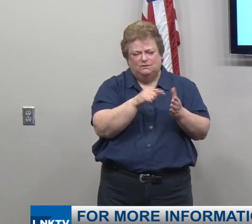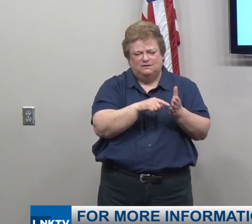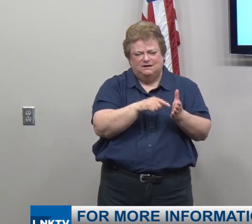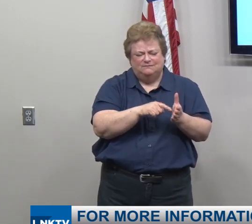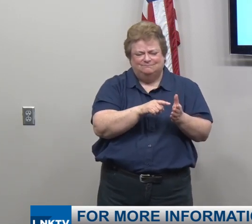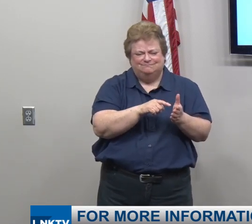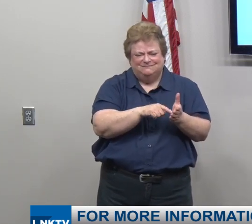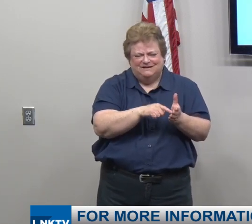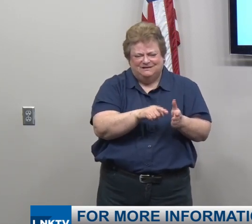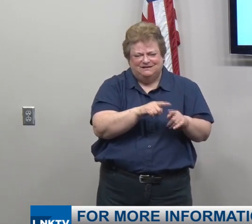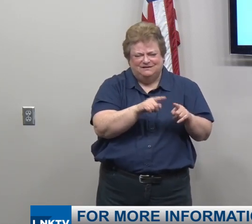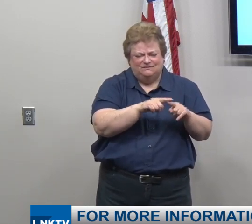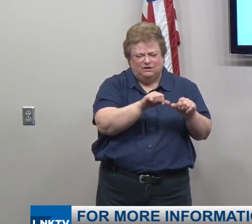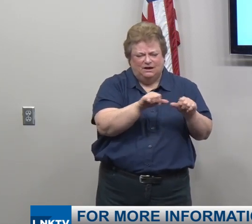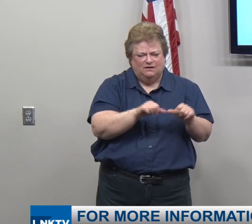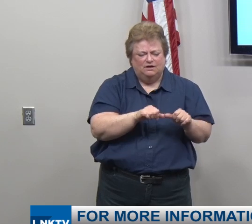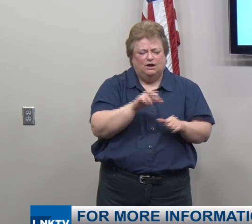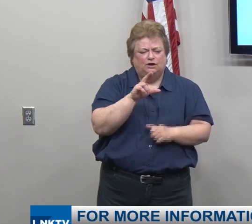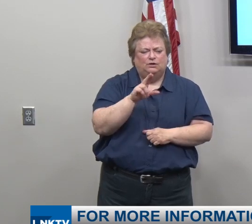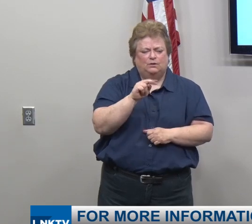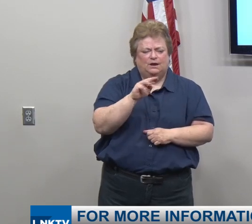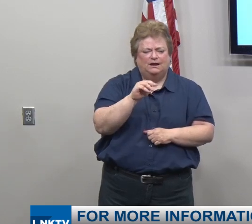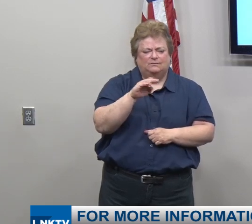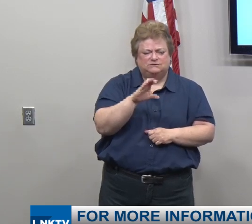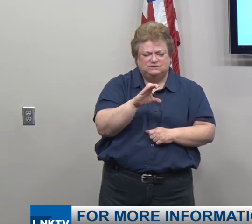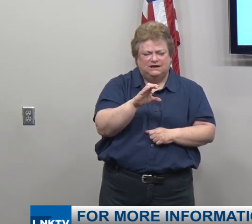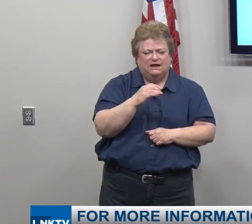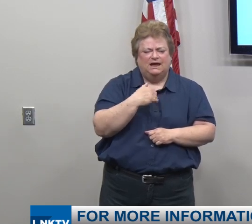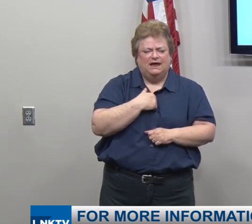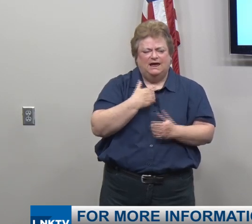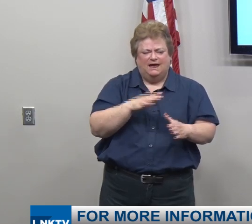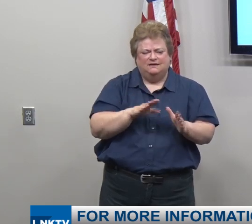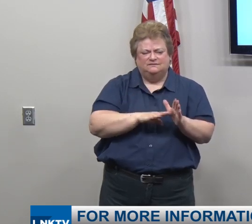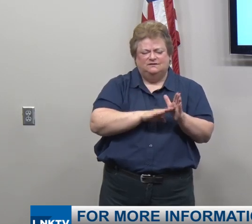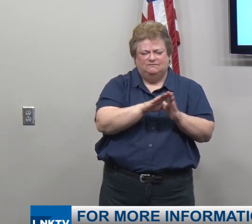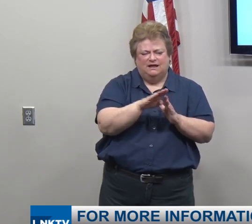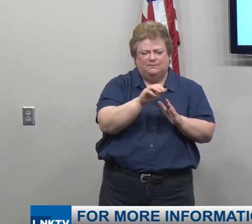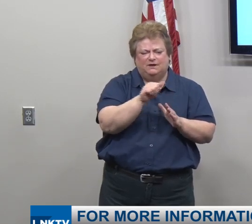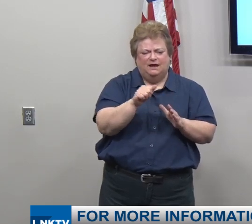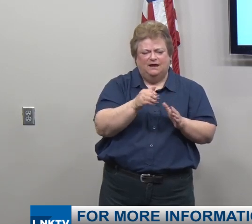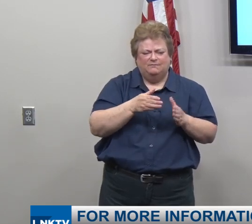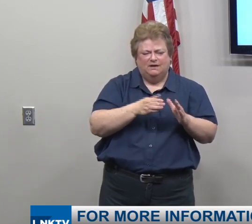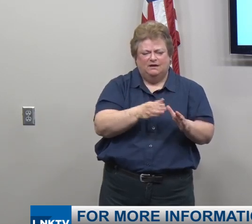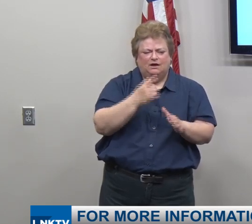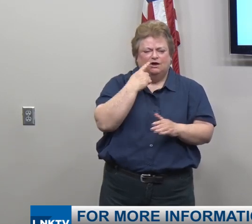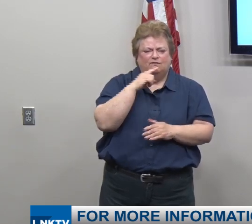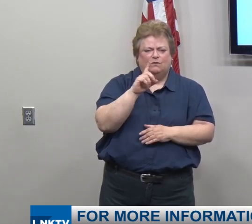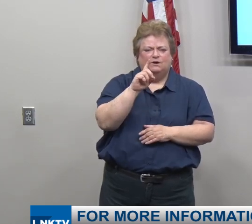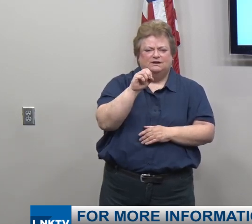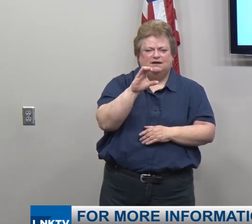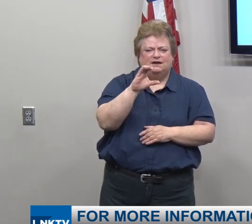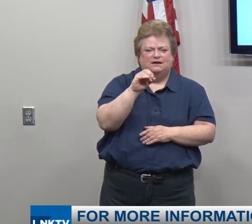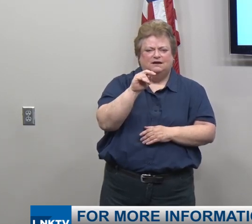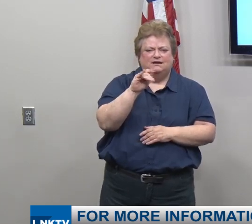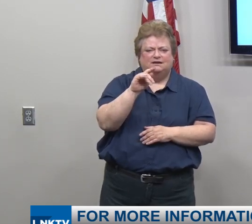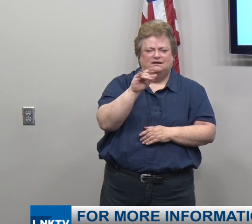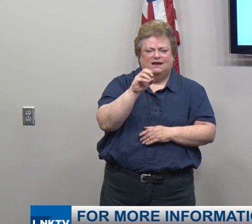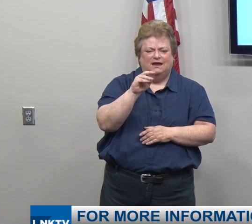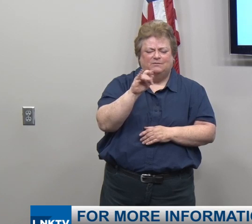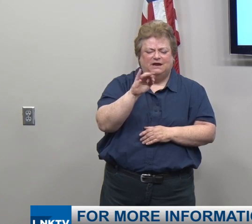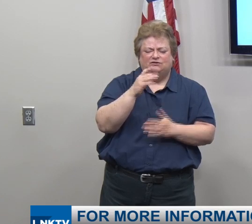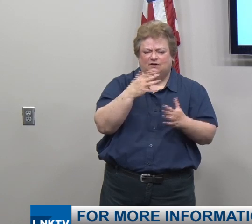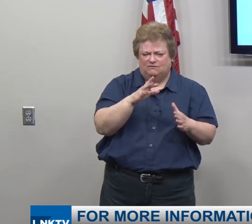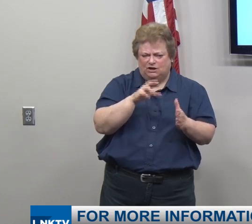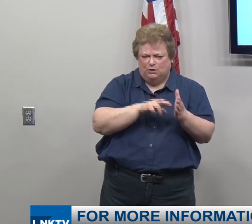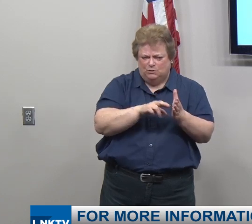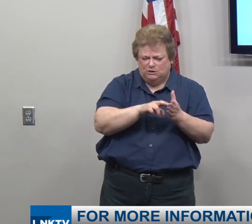but UNMC has developed a method for decontamination that's been